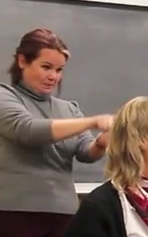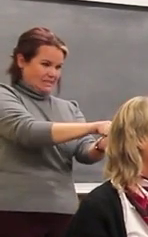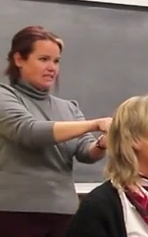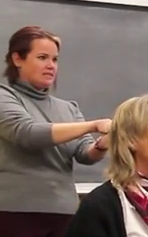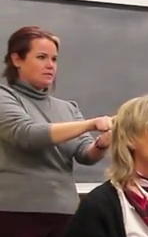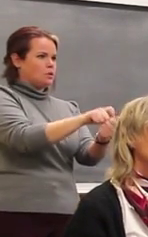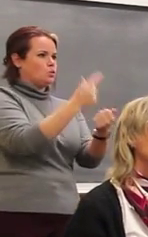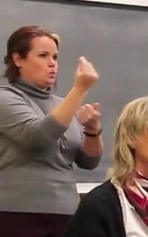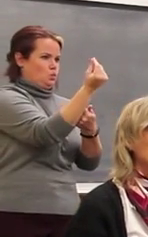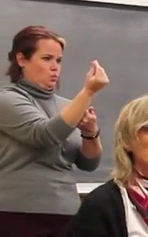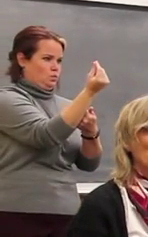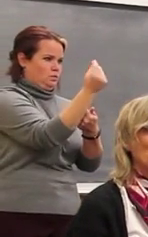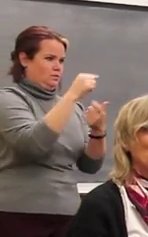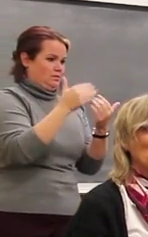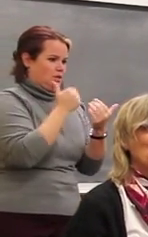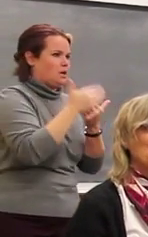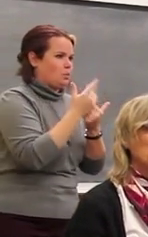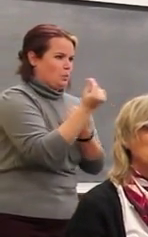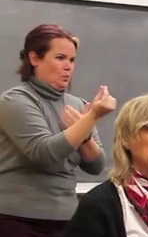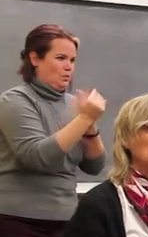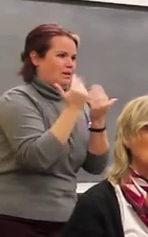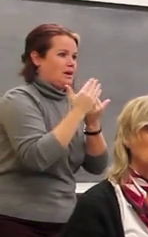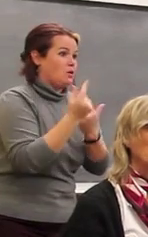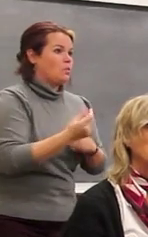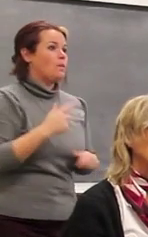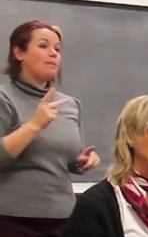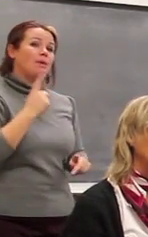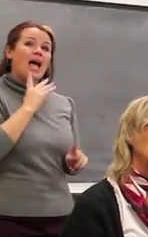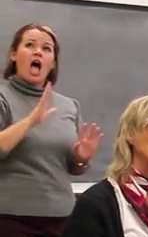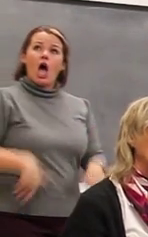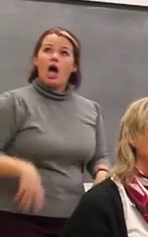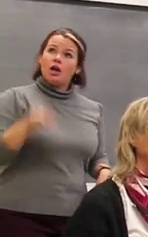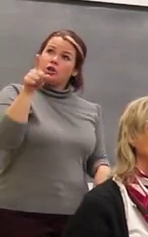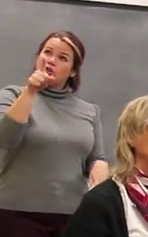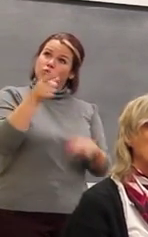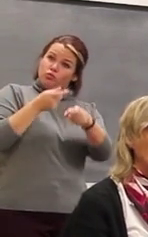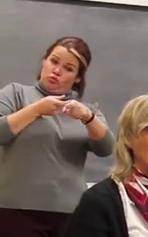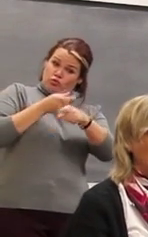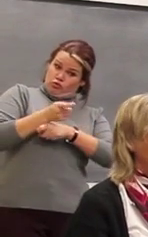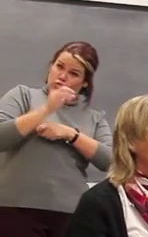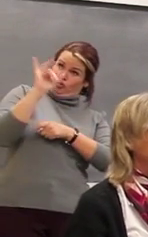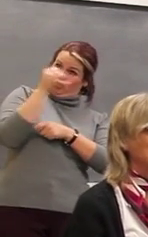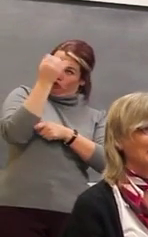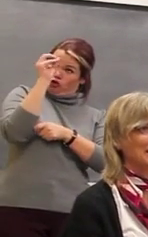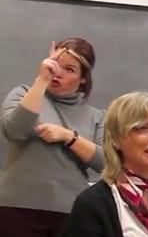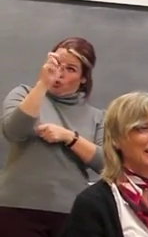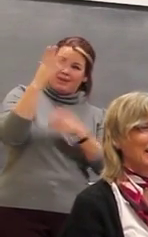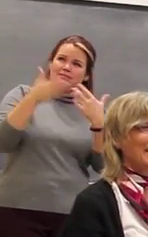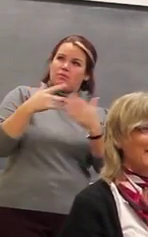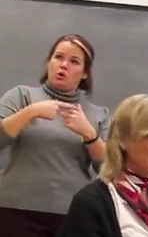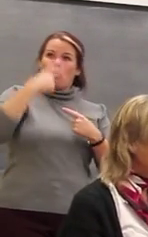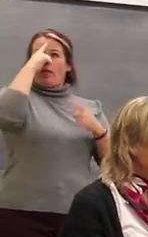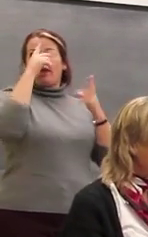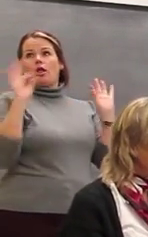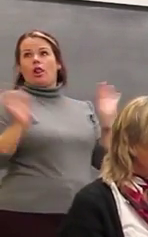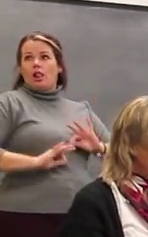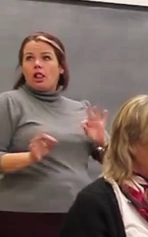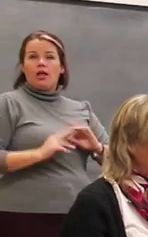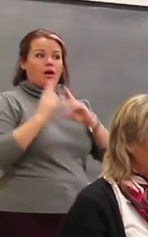do. I'm very grateful when people say, look, when you make a joke, no matter how innocent,